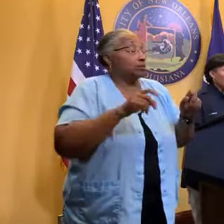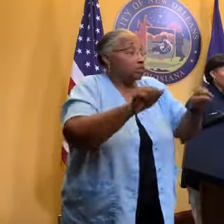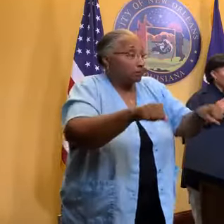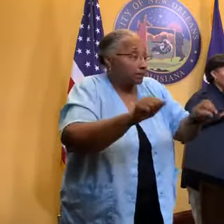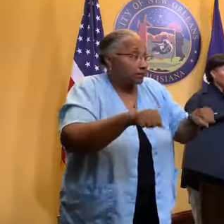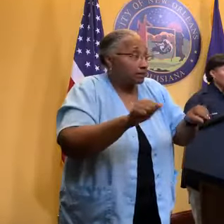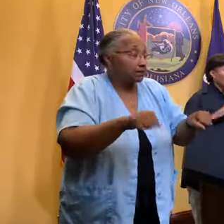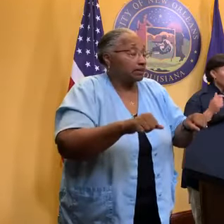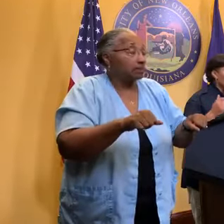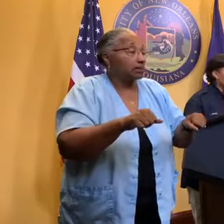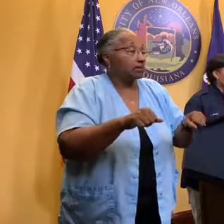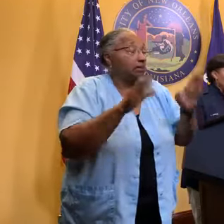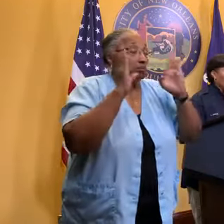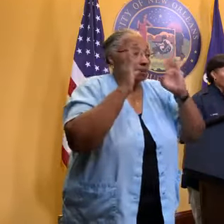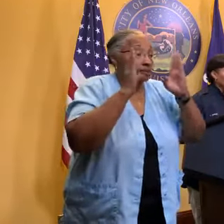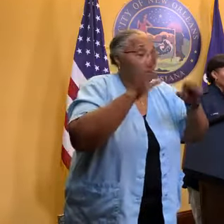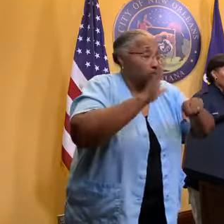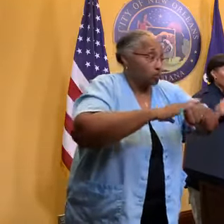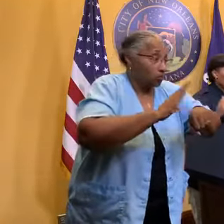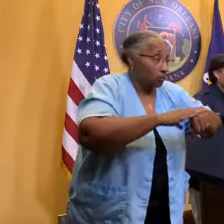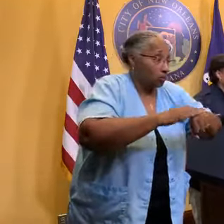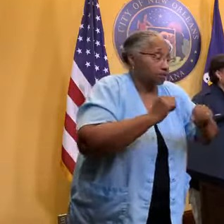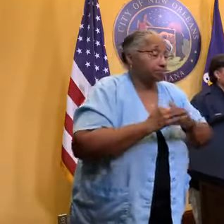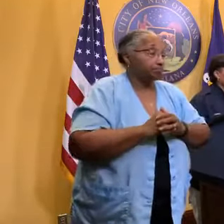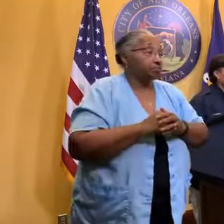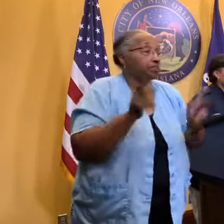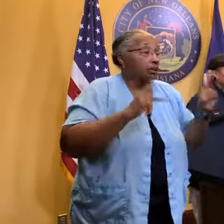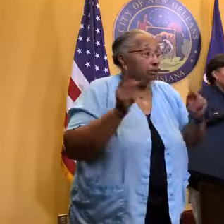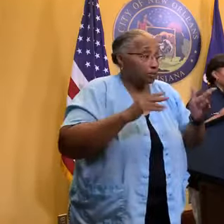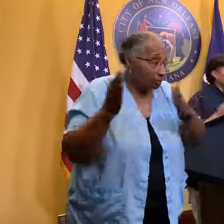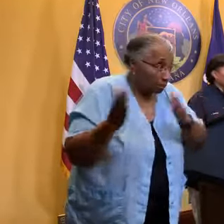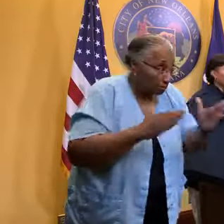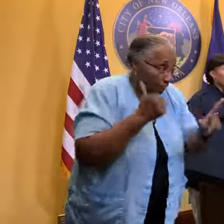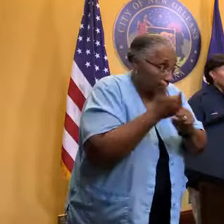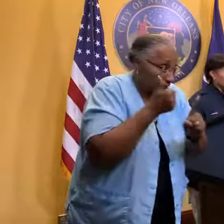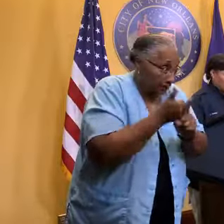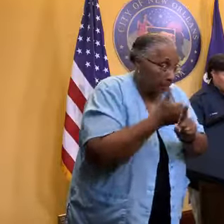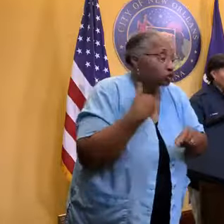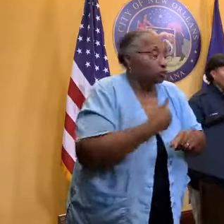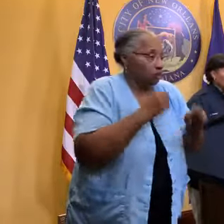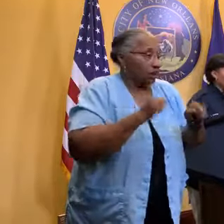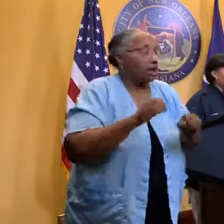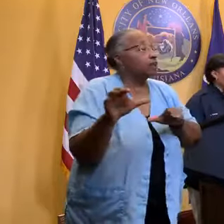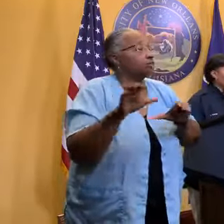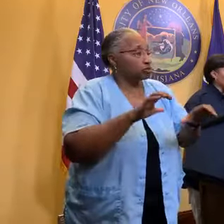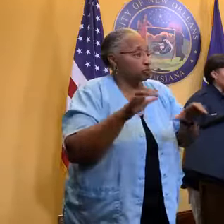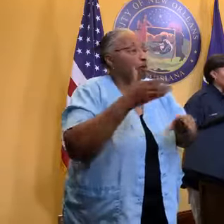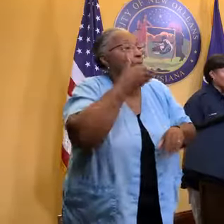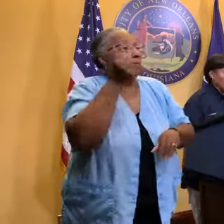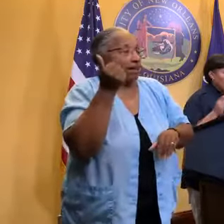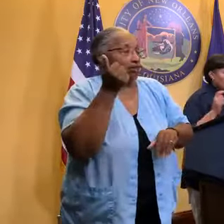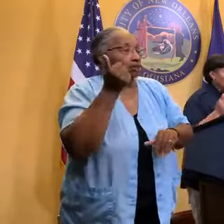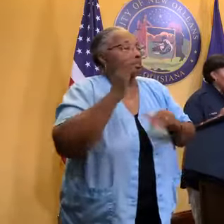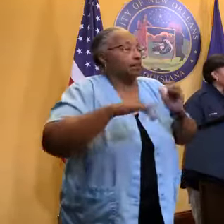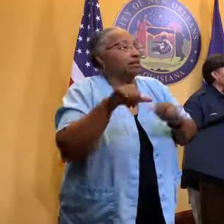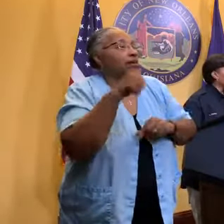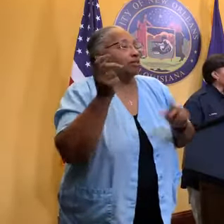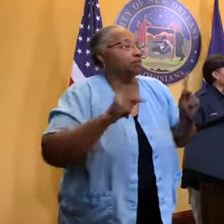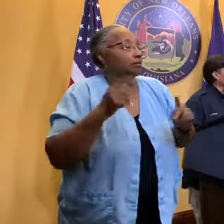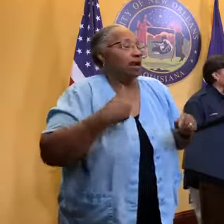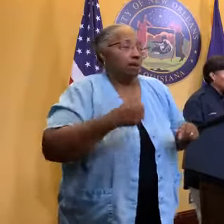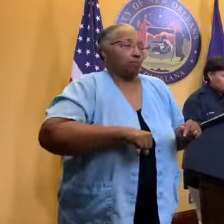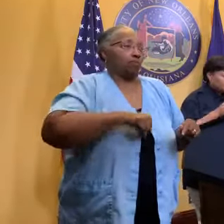to adhere to the warning calls, prepare themselves, and we can do it better, and we do it better than no one else. So I'm proud to be a